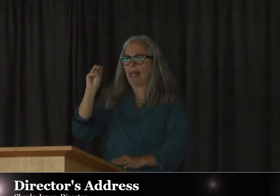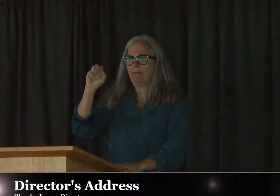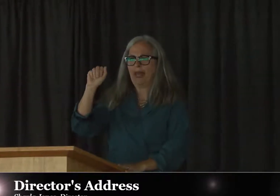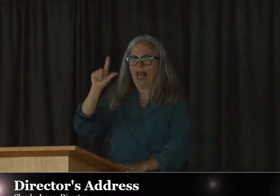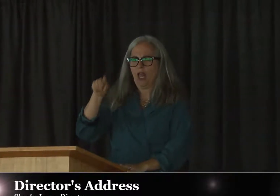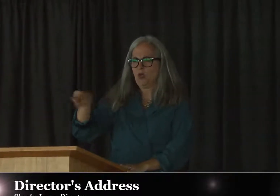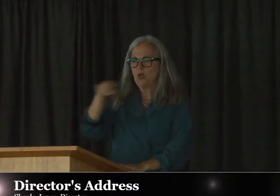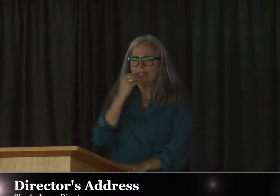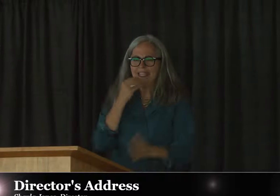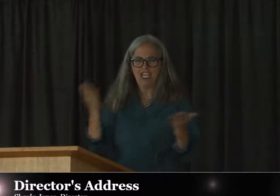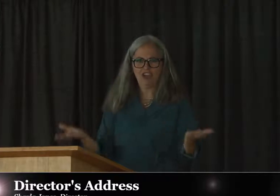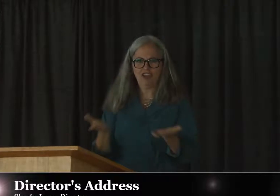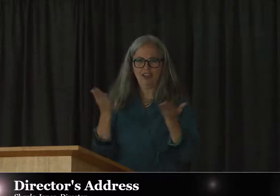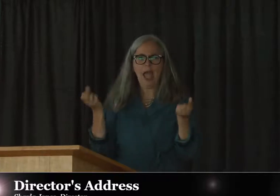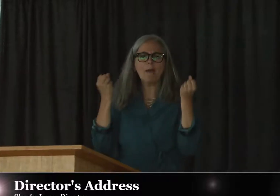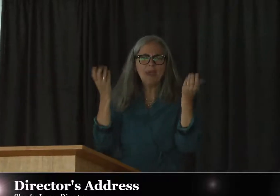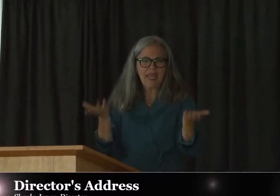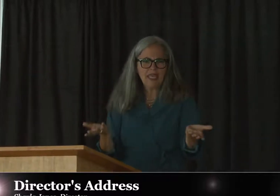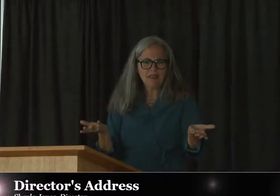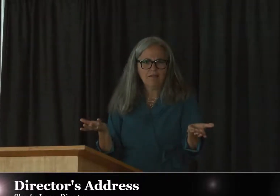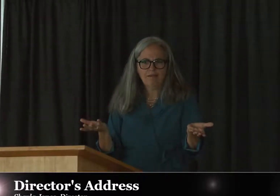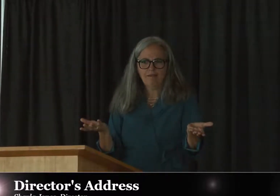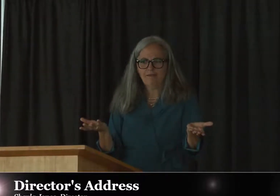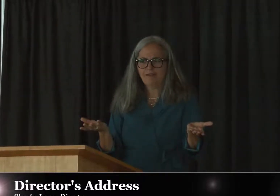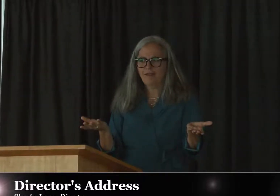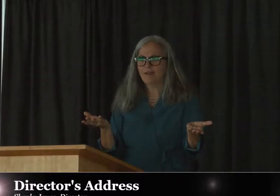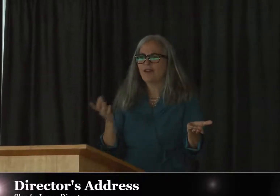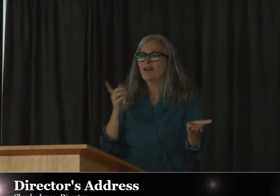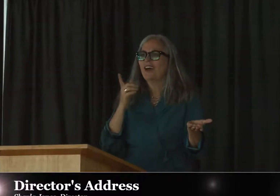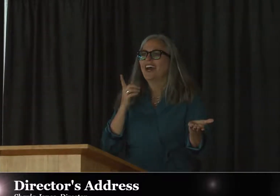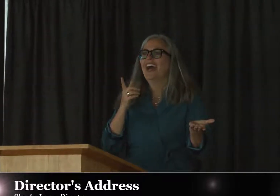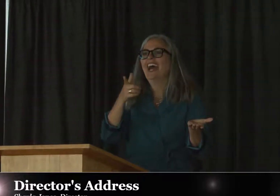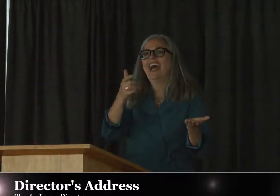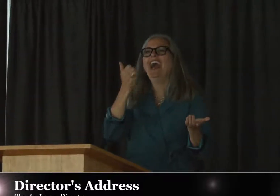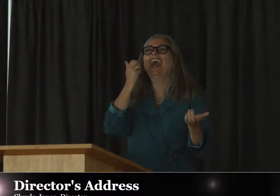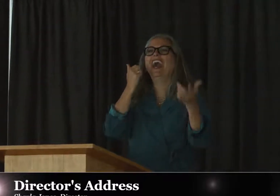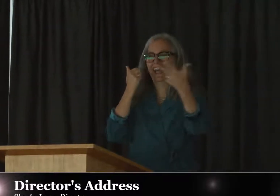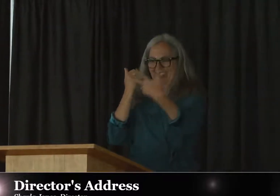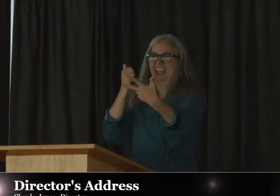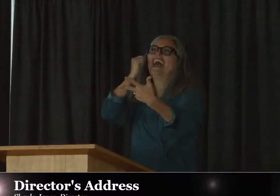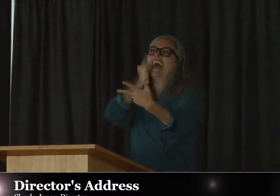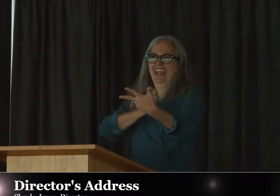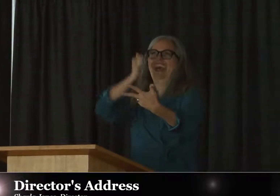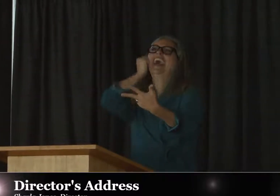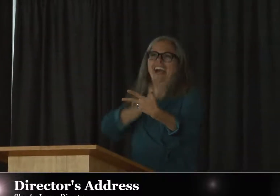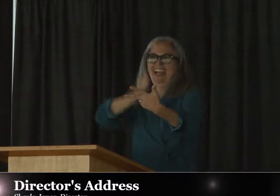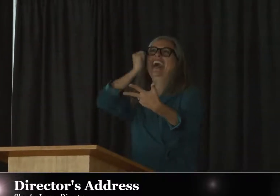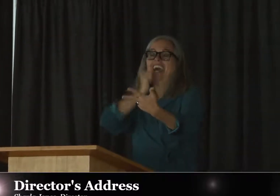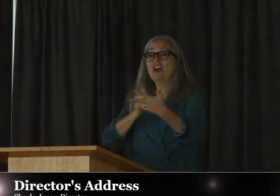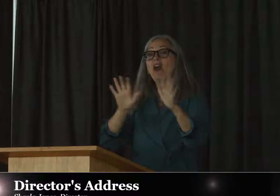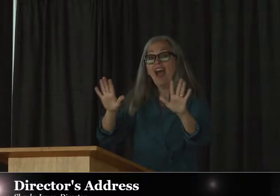We're in the cafeteria. Think about how many meals you ate here over the years. 3. Well, 3 every day,